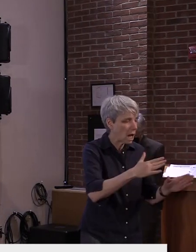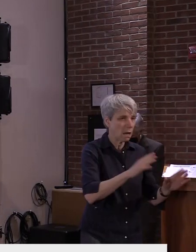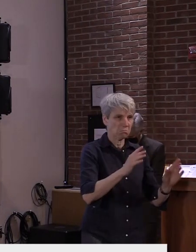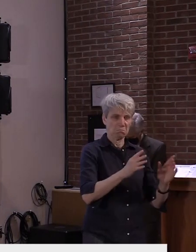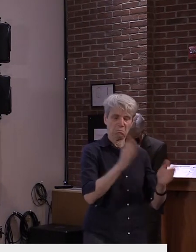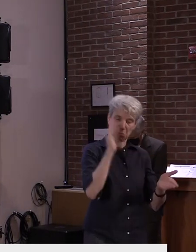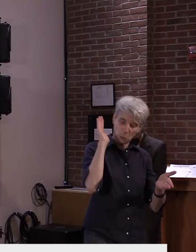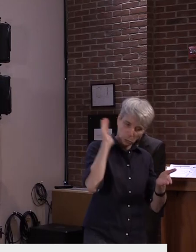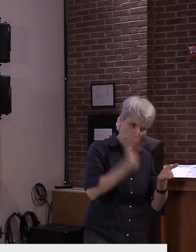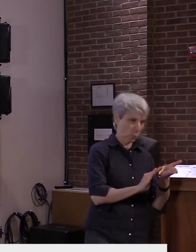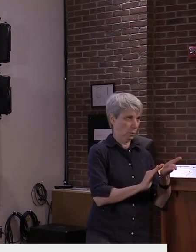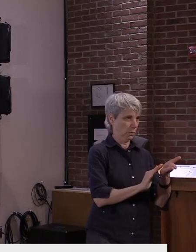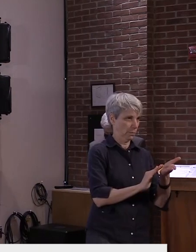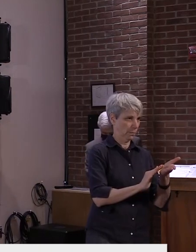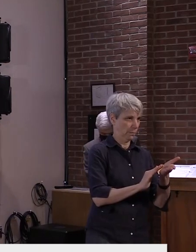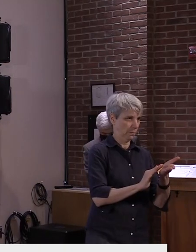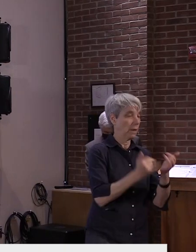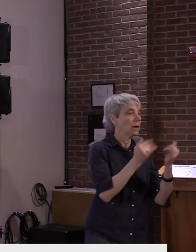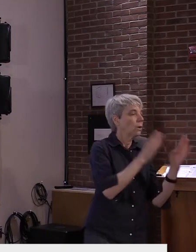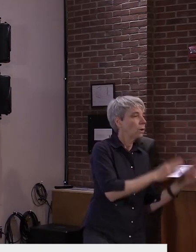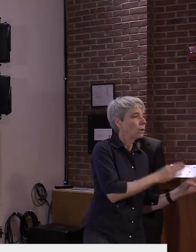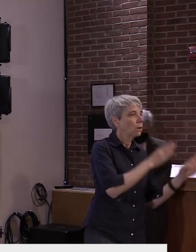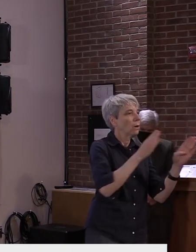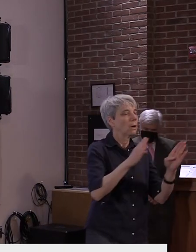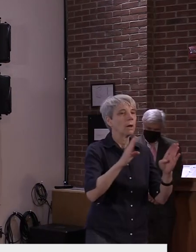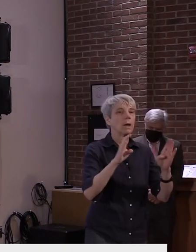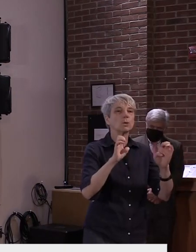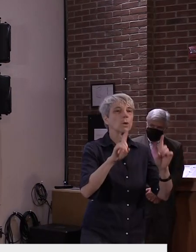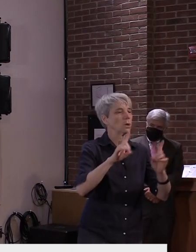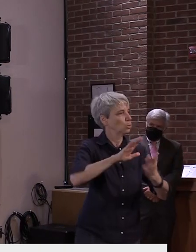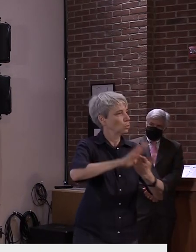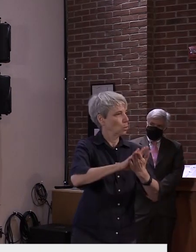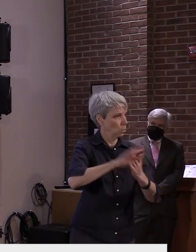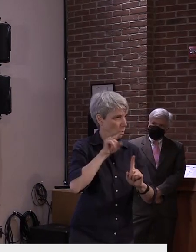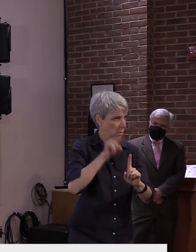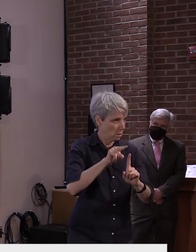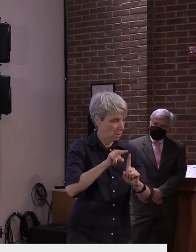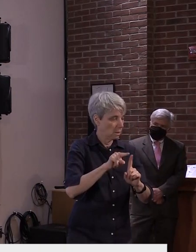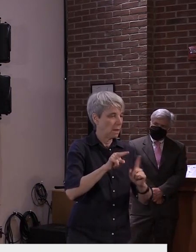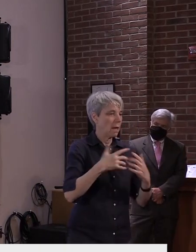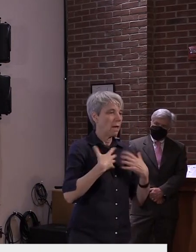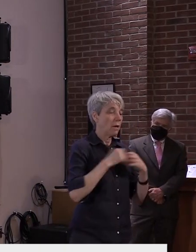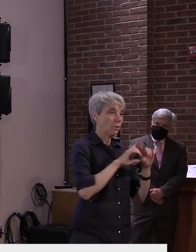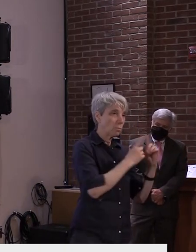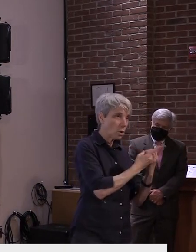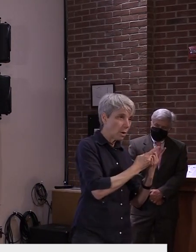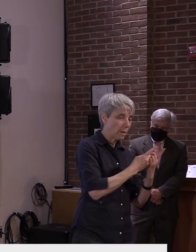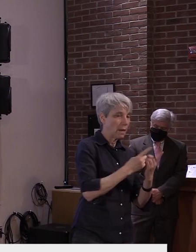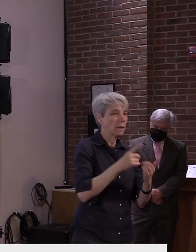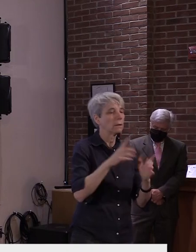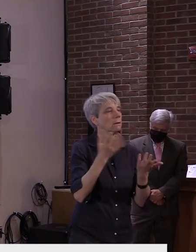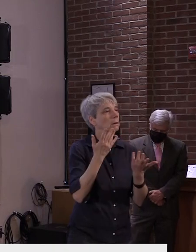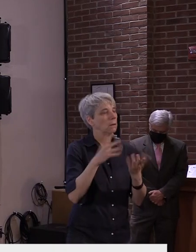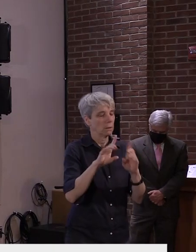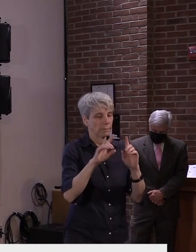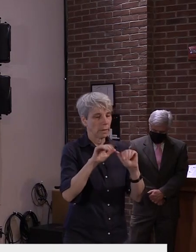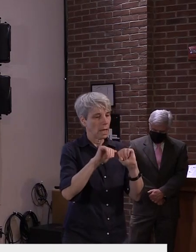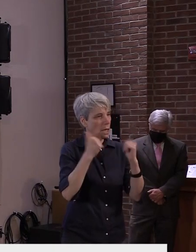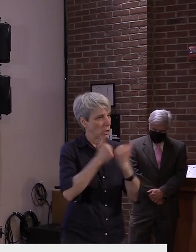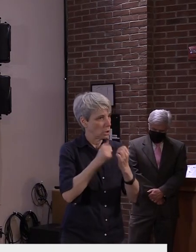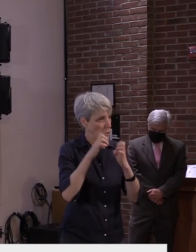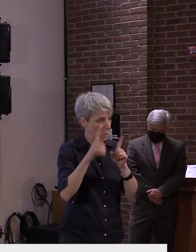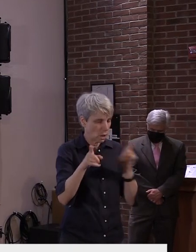Turning now to education, the Health Department continues to work with the education sector and constantly